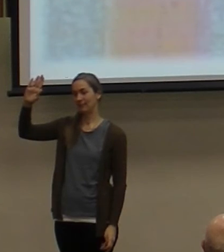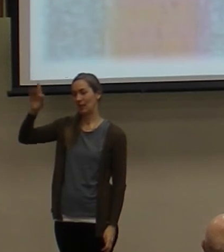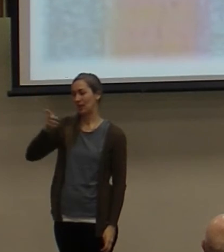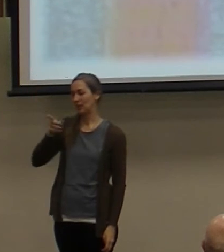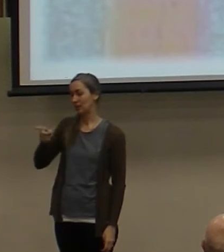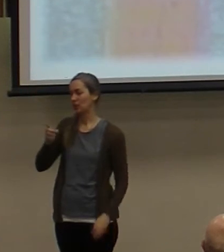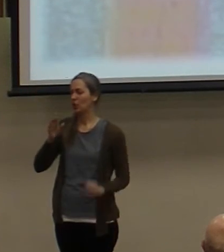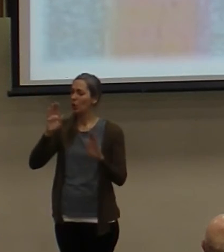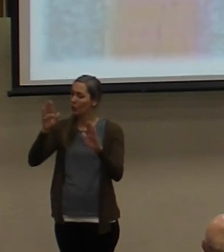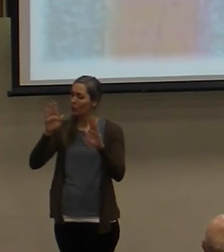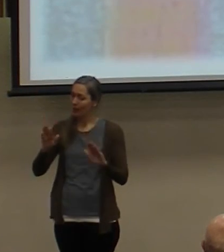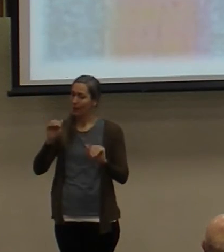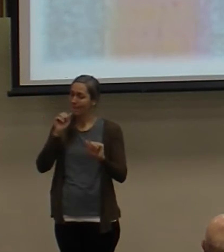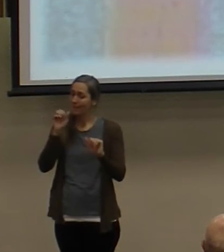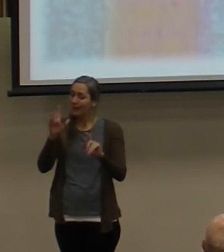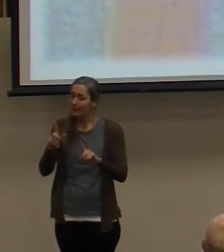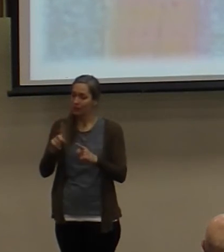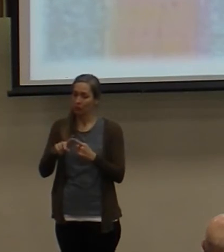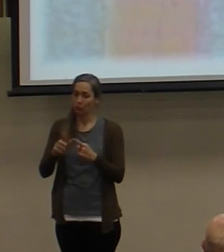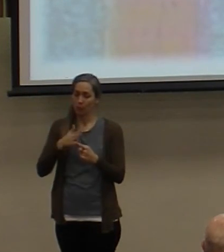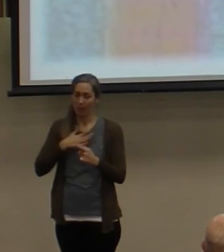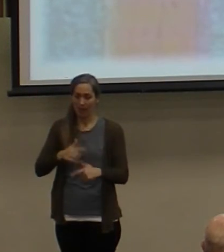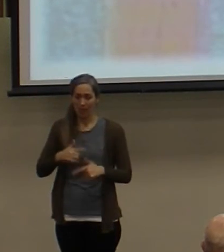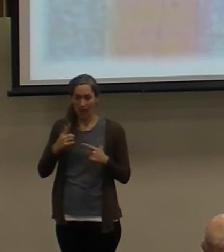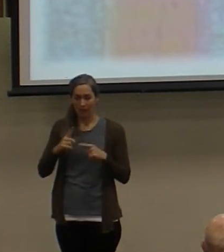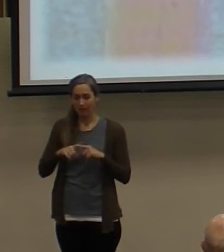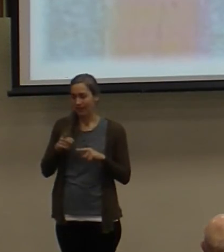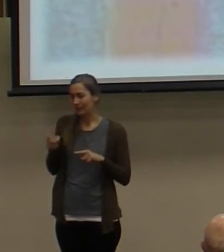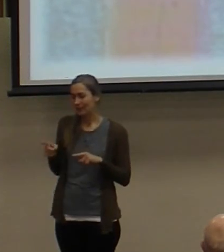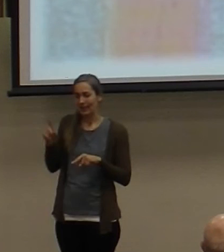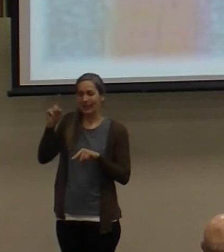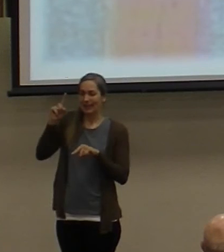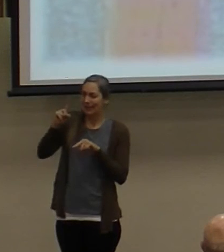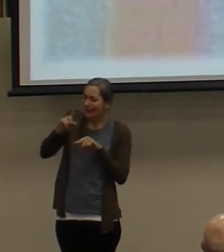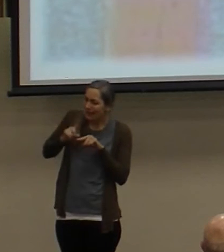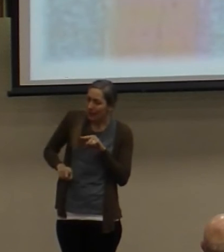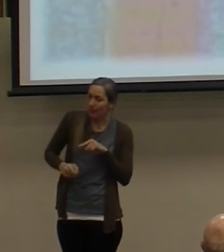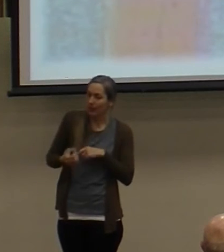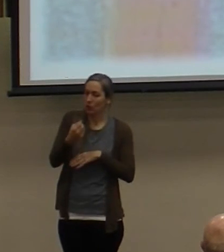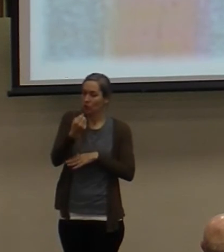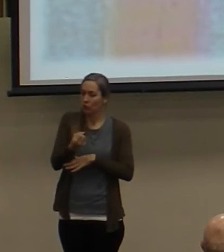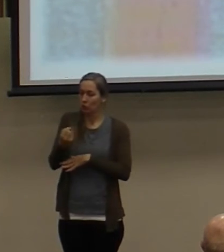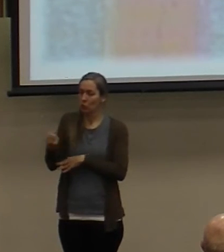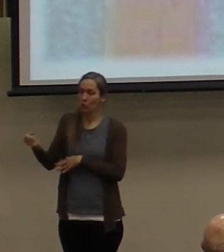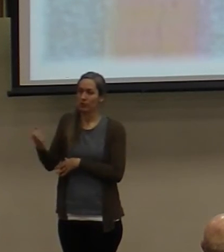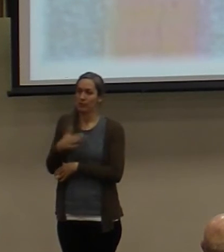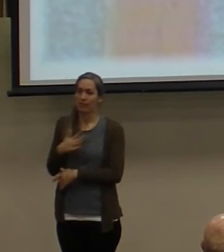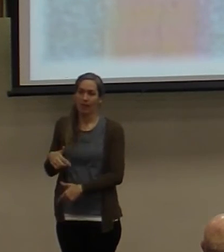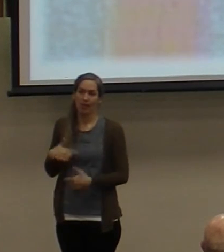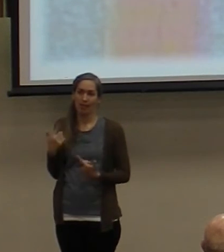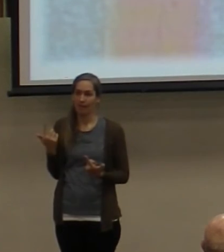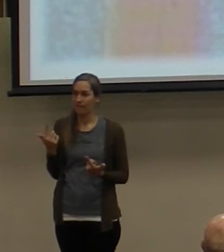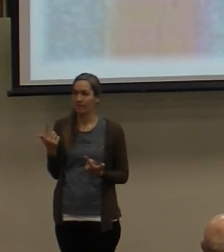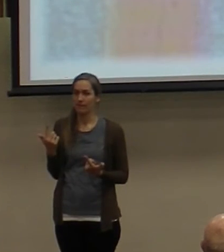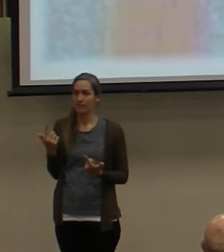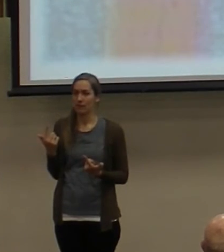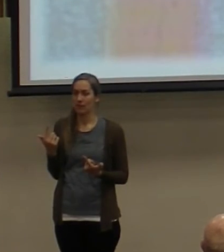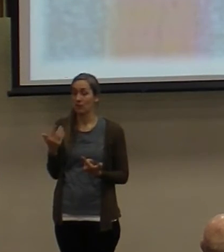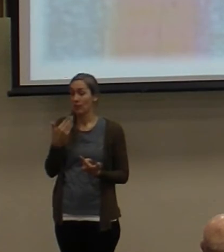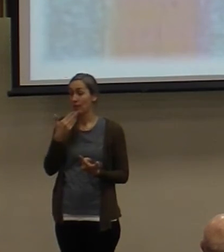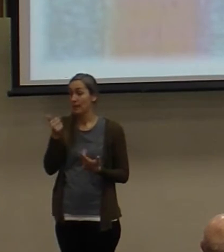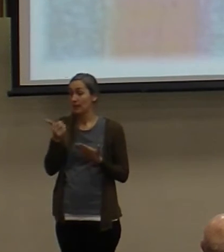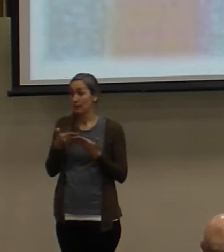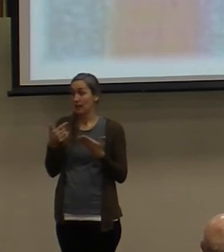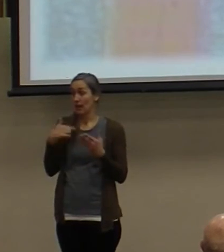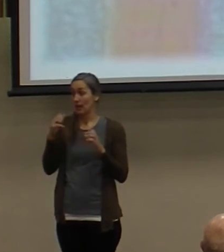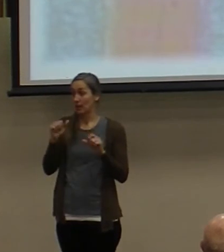She is a great blessing to my life, but she cannot be the source of my life. And so the best thing I can